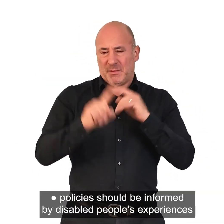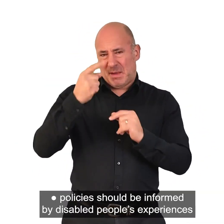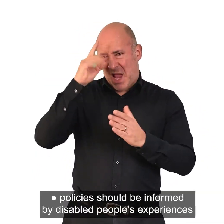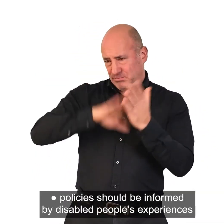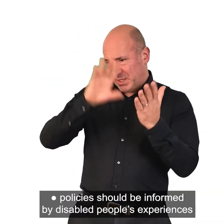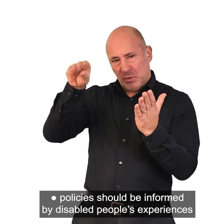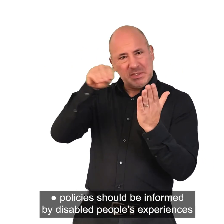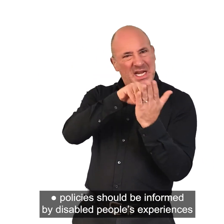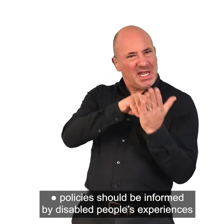people's experiences.